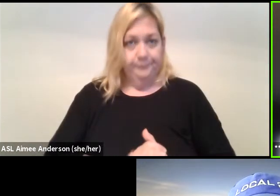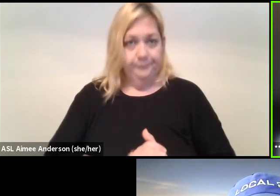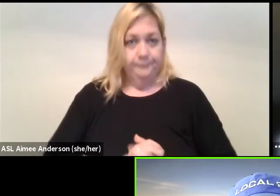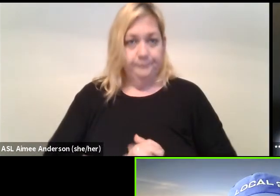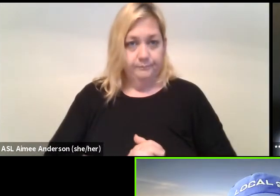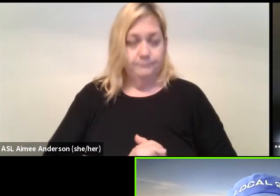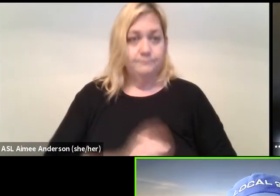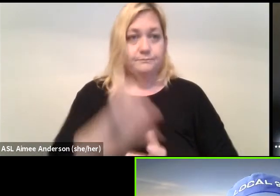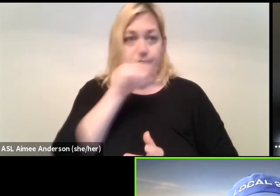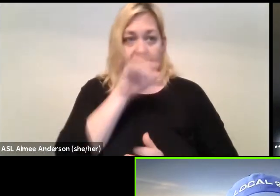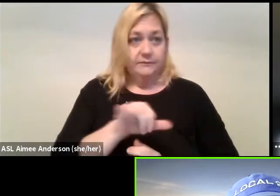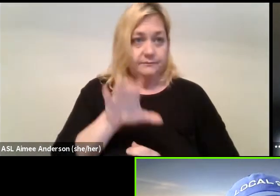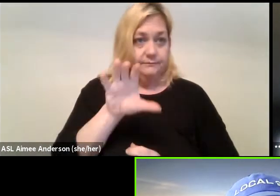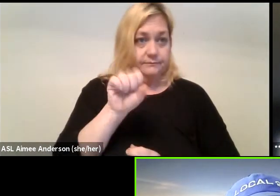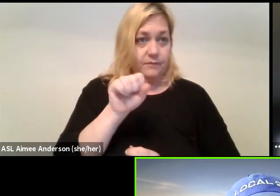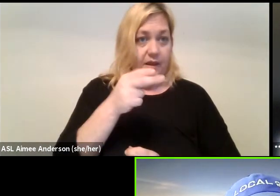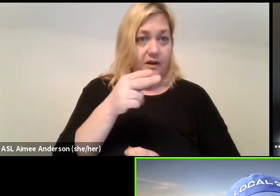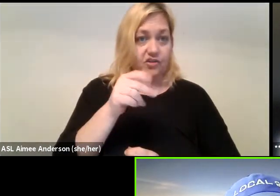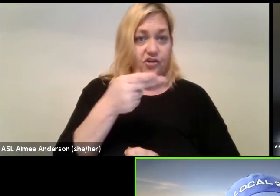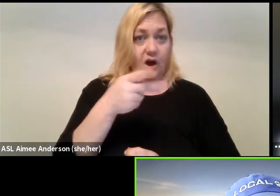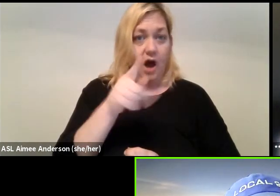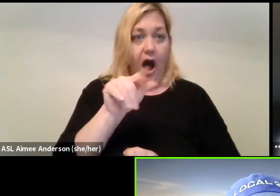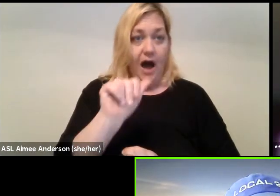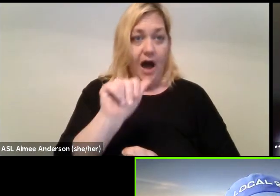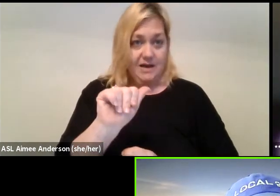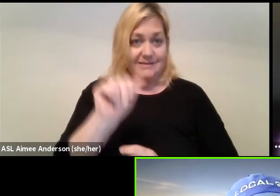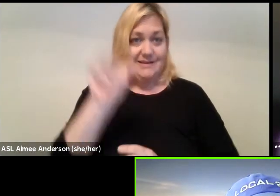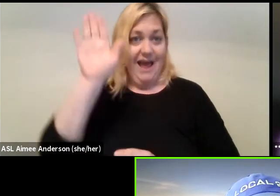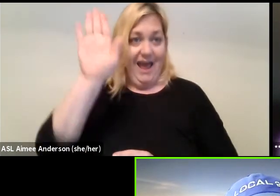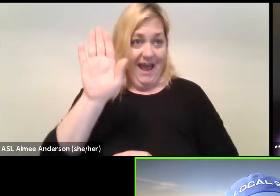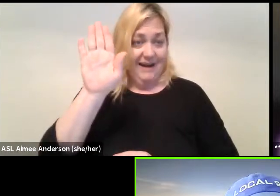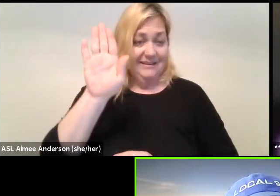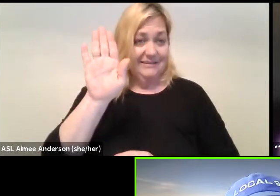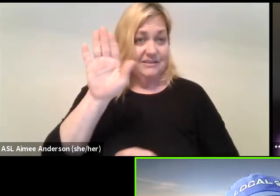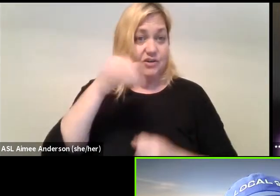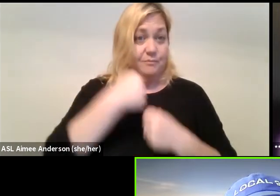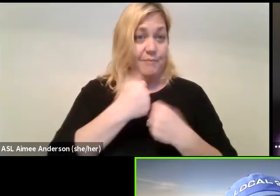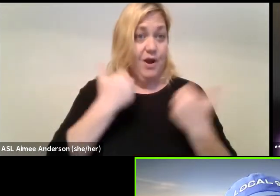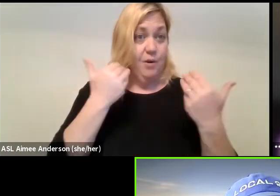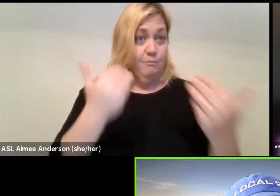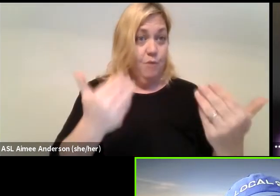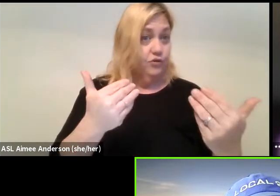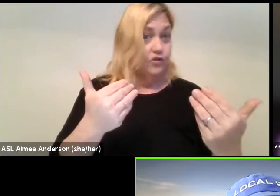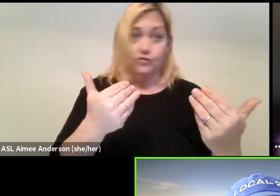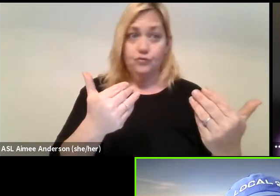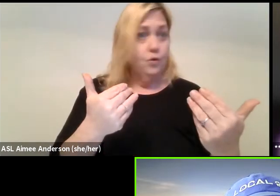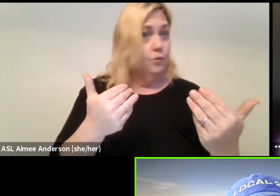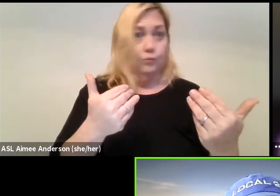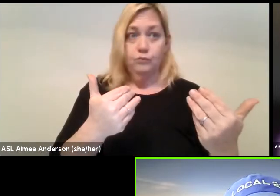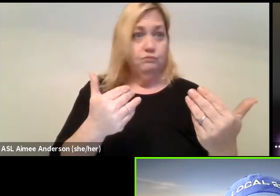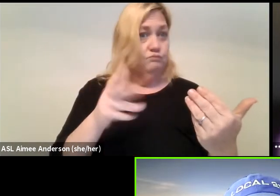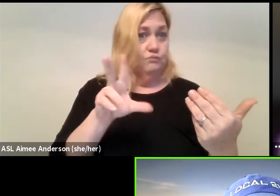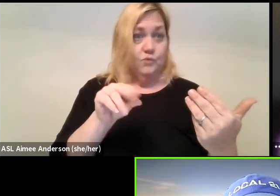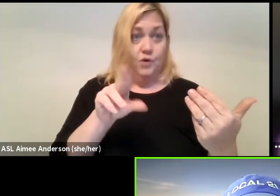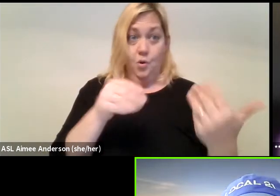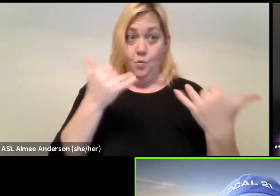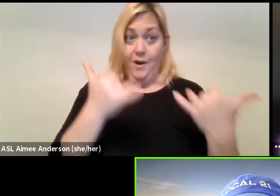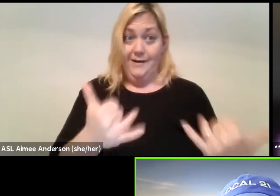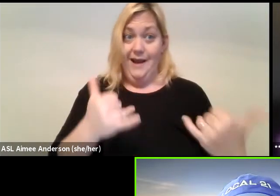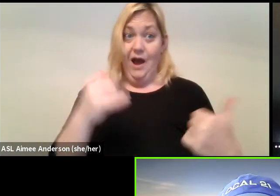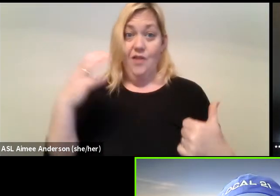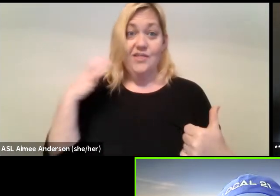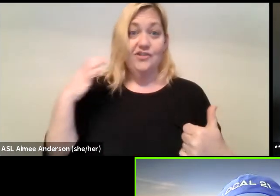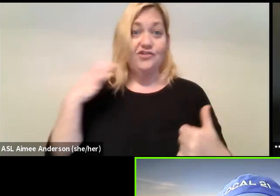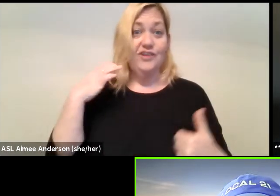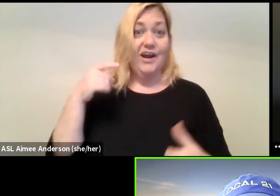It looks like Mr. Shahada's hand is raised to make the motion, Mr. Shahada? Okay, right now the chair is,